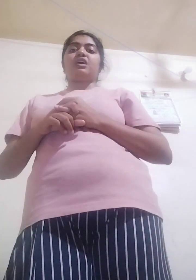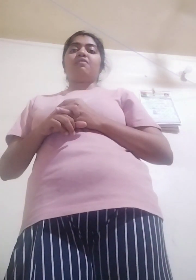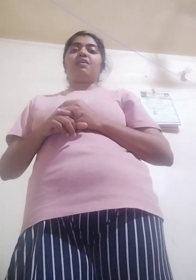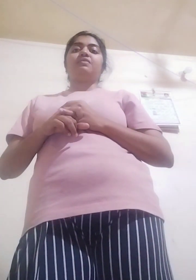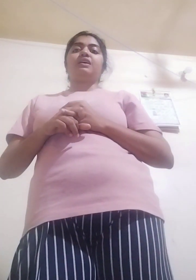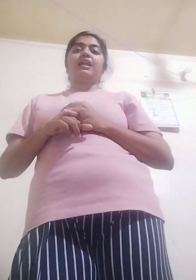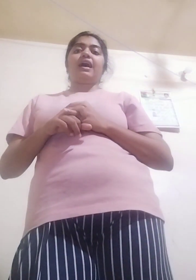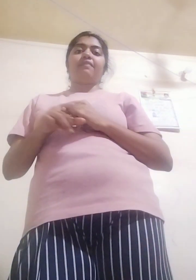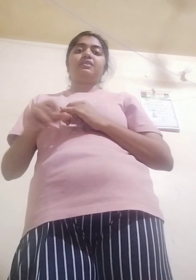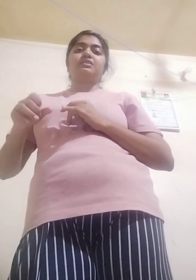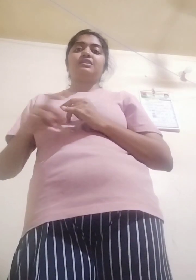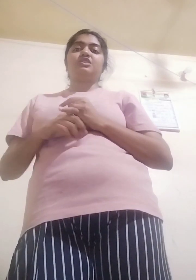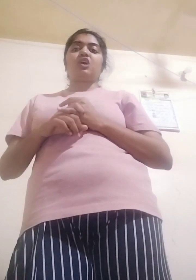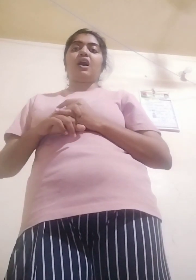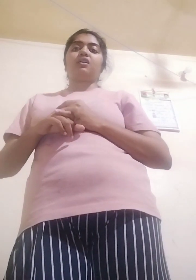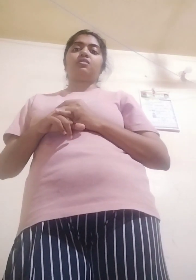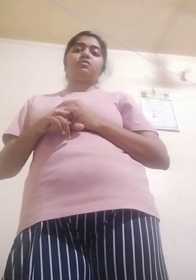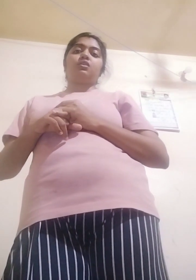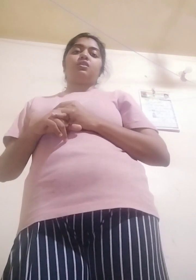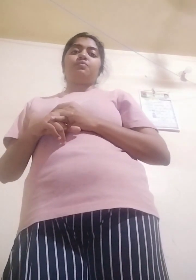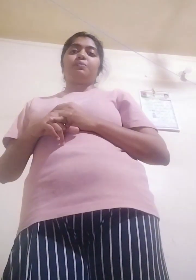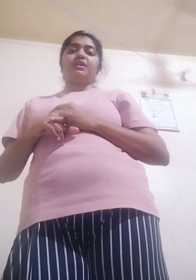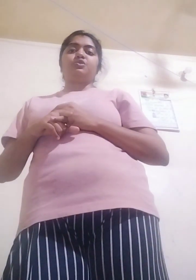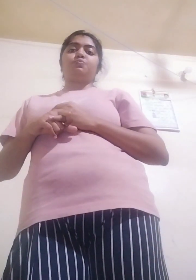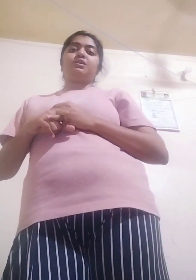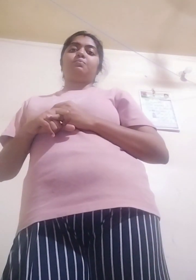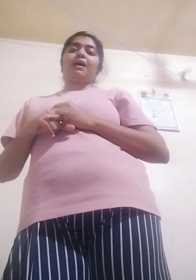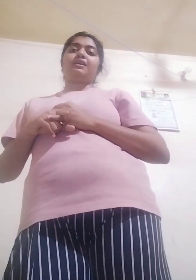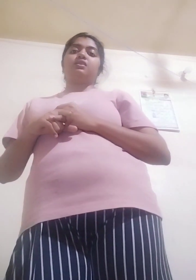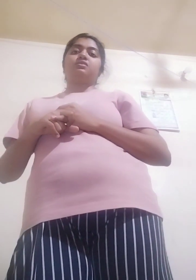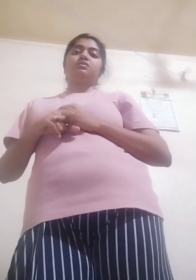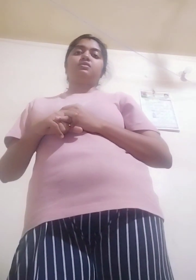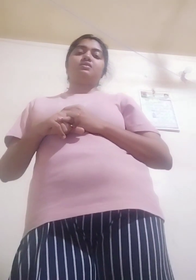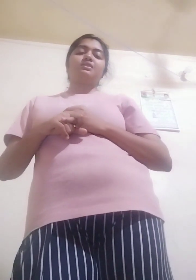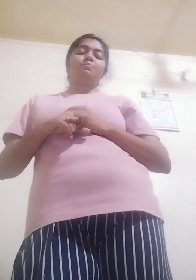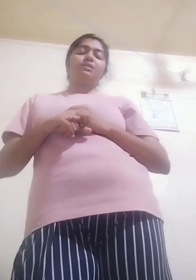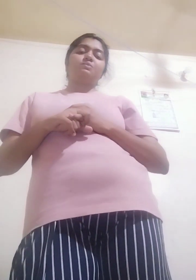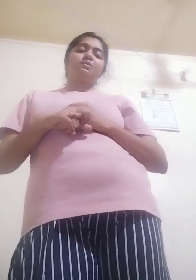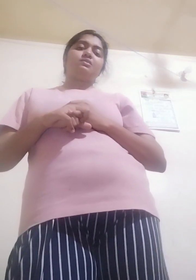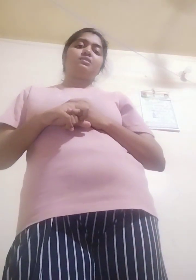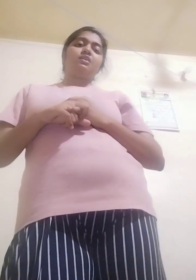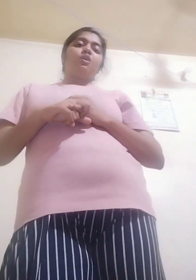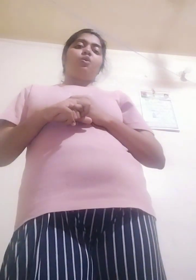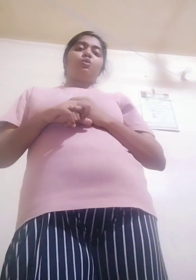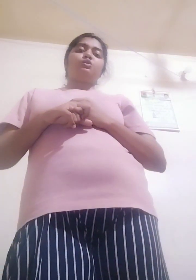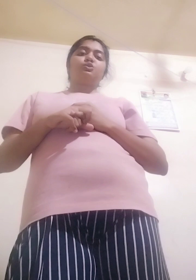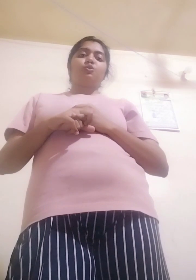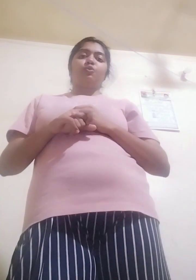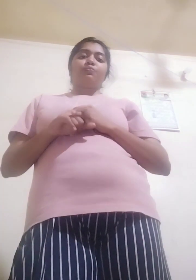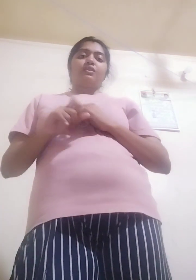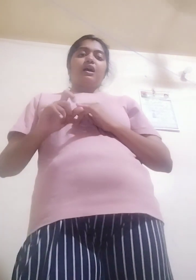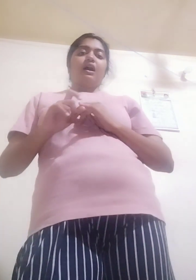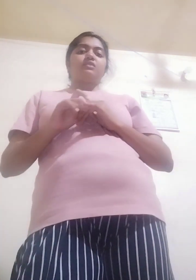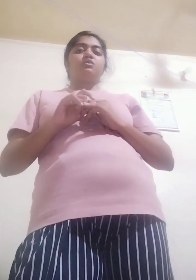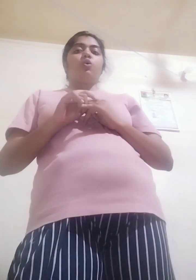Java, we are having C Sharp, PHP, Python, C++ also are the